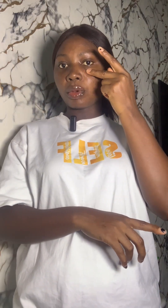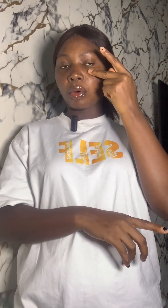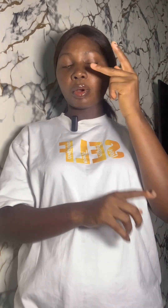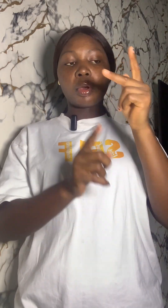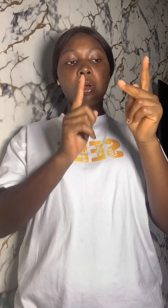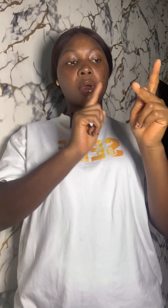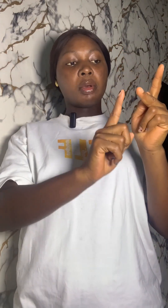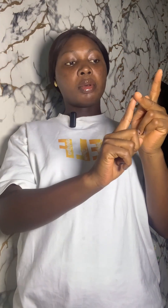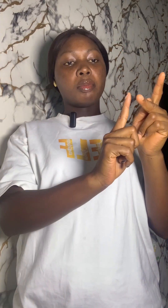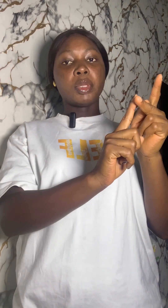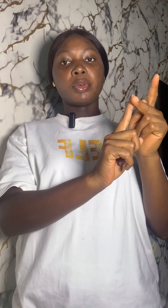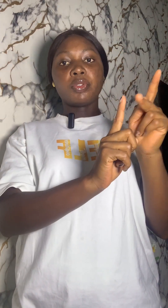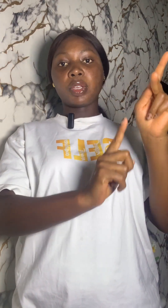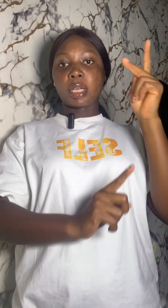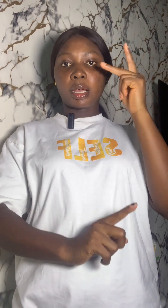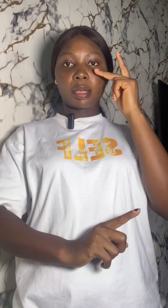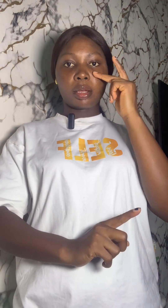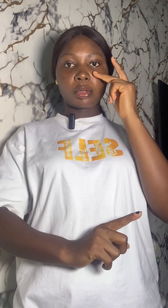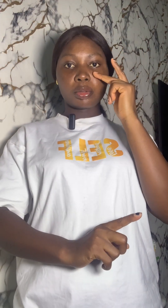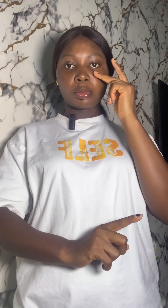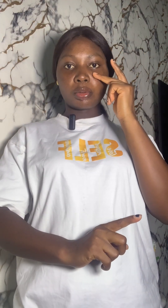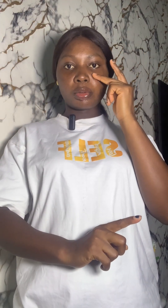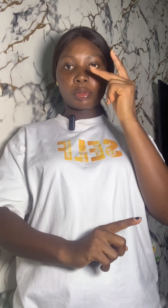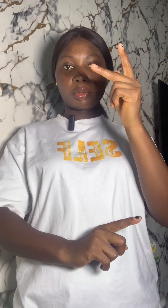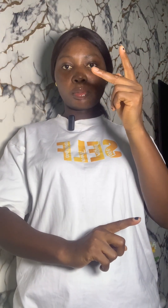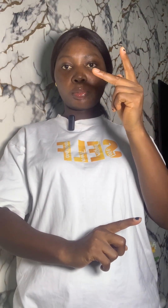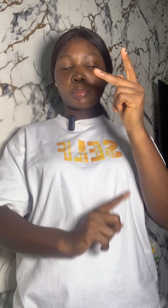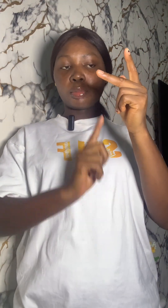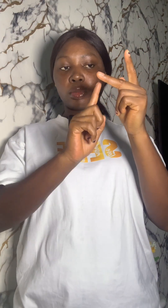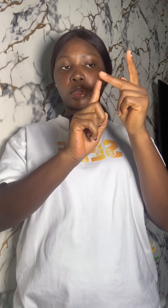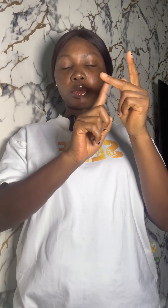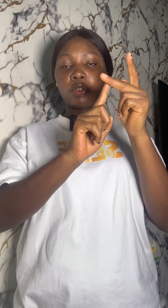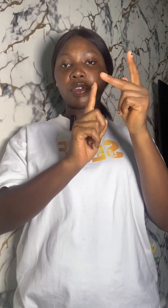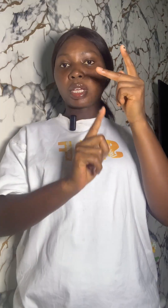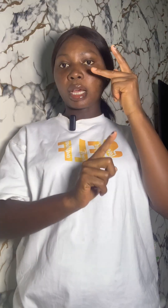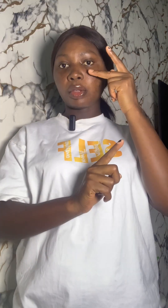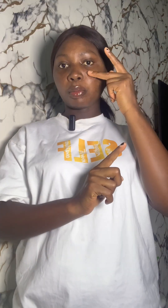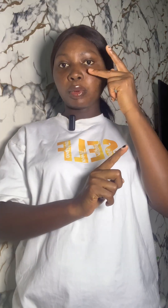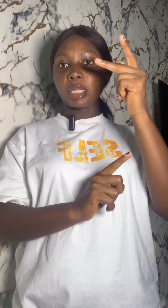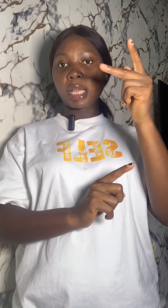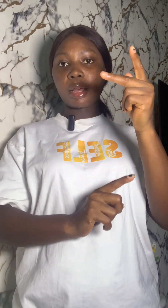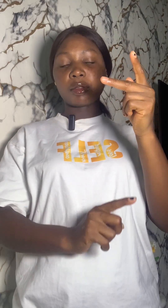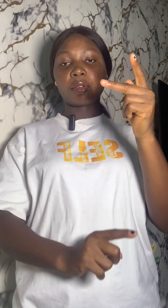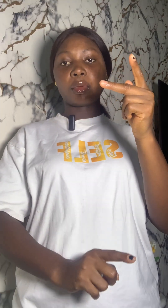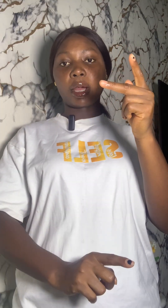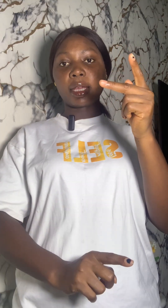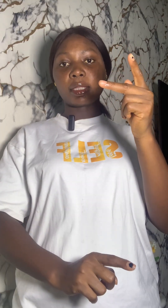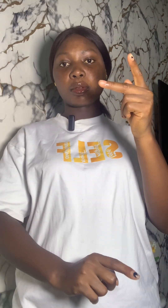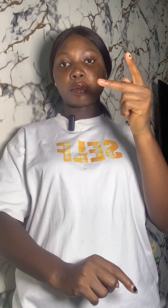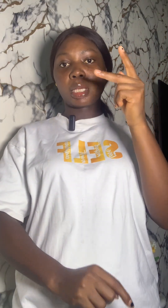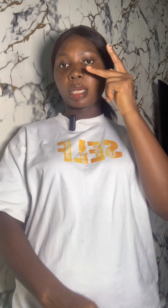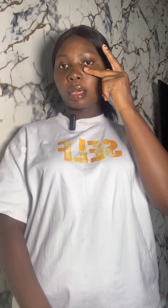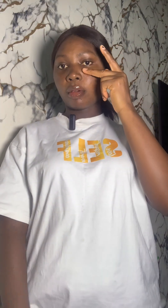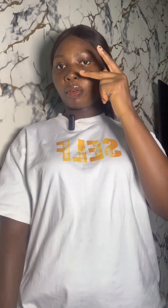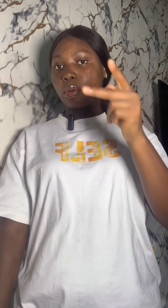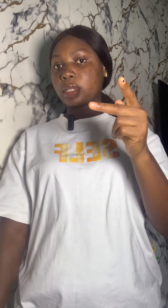your middle finger to you pull it out from your eyes this way for